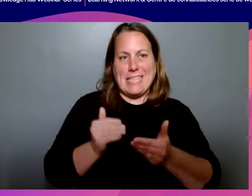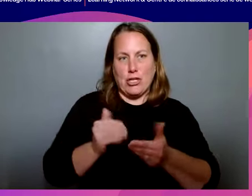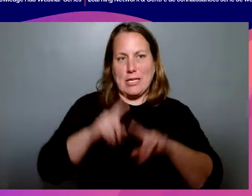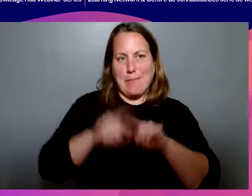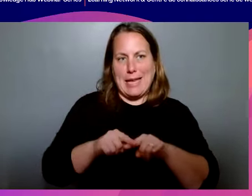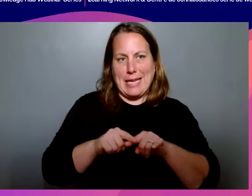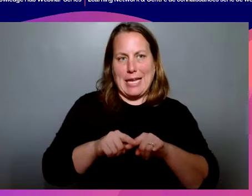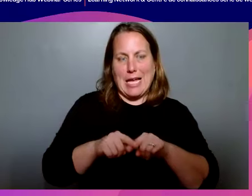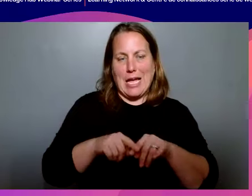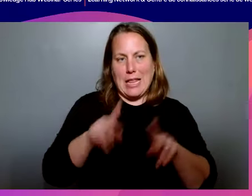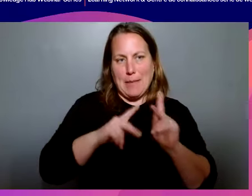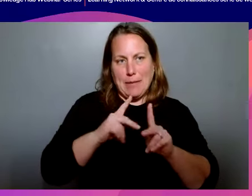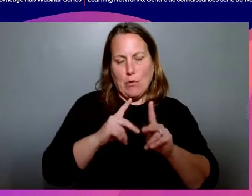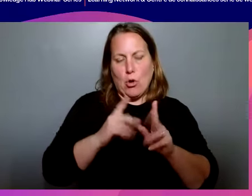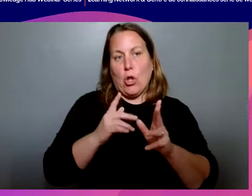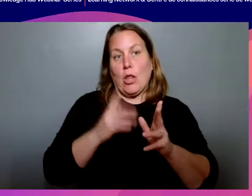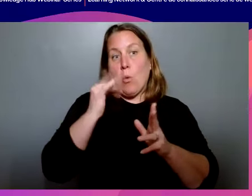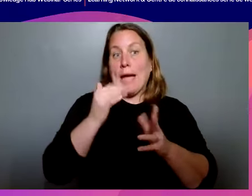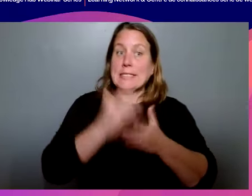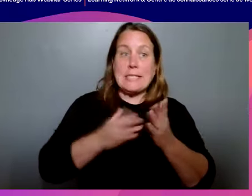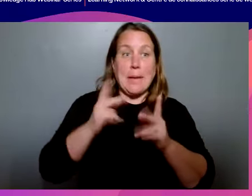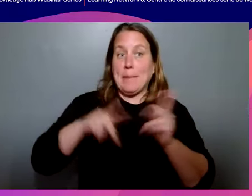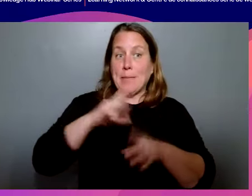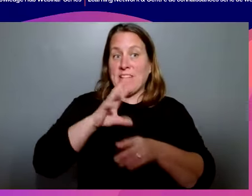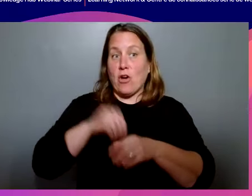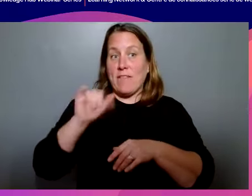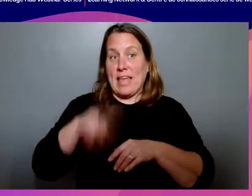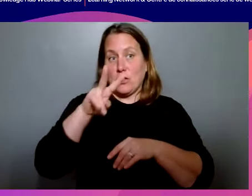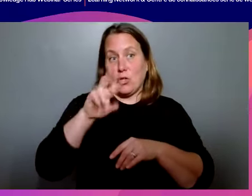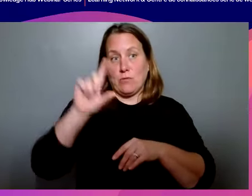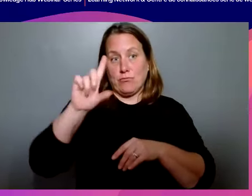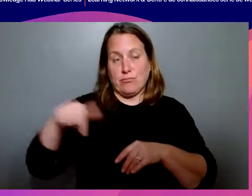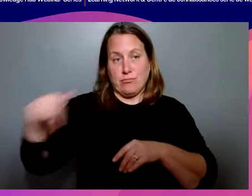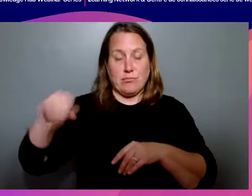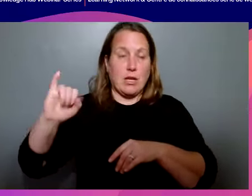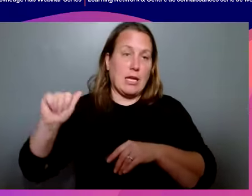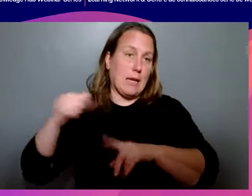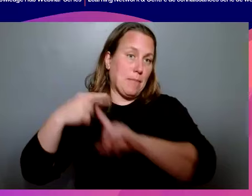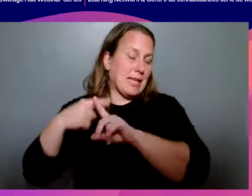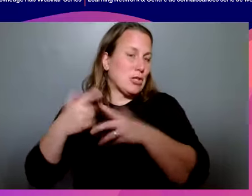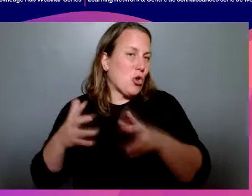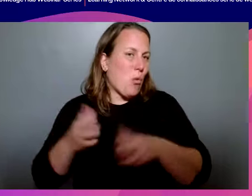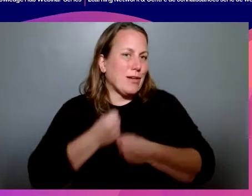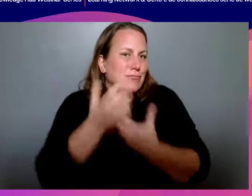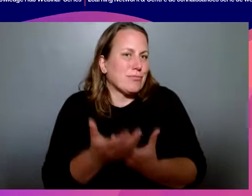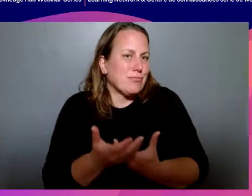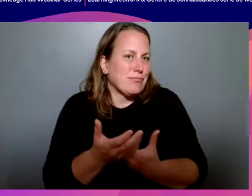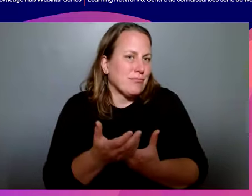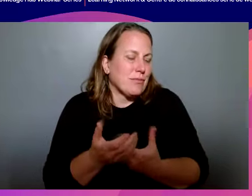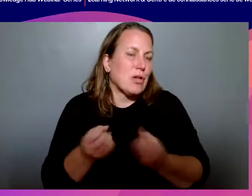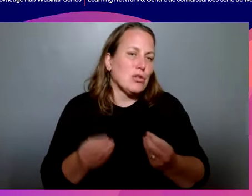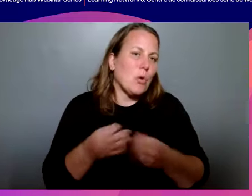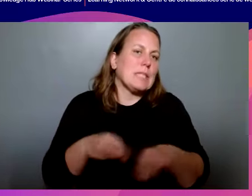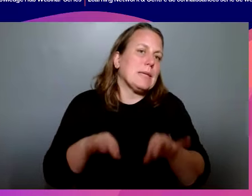of trans, non-binary, and queer people's choice and comfort to do so in each context.